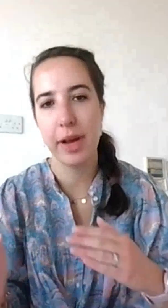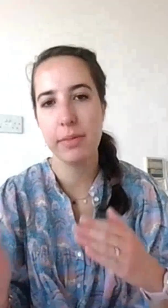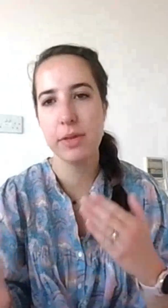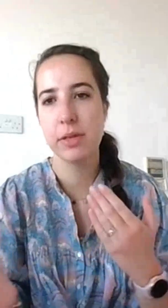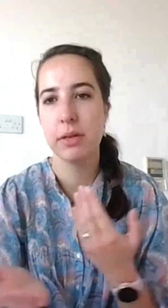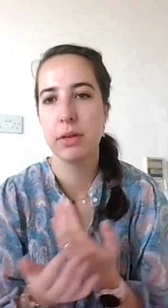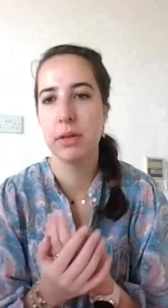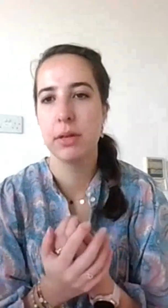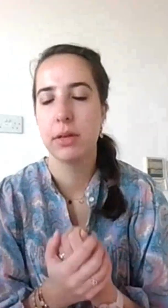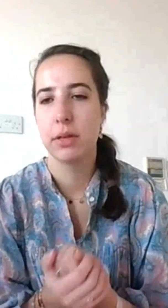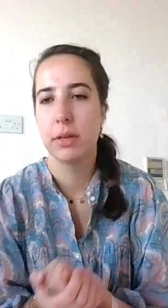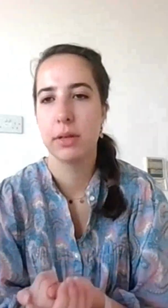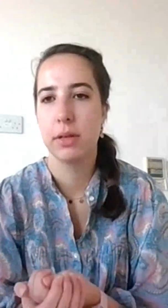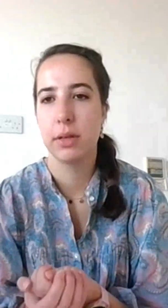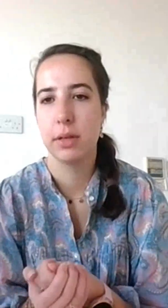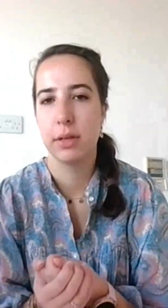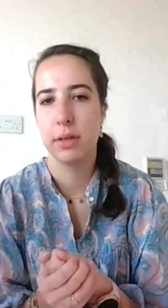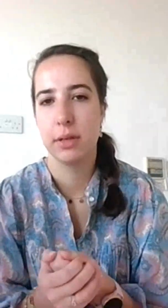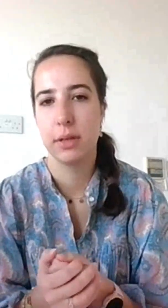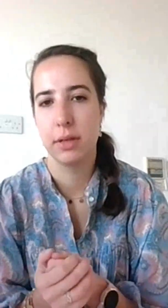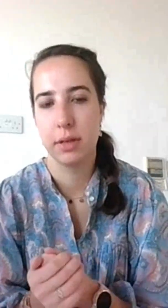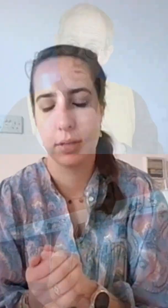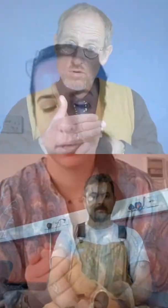work sometimes?